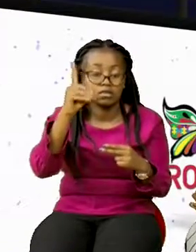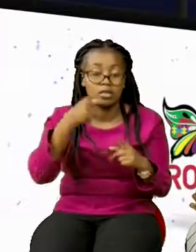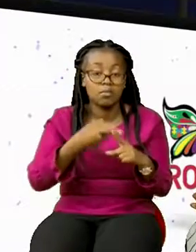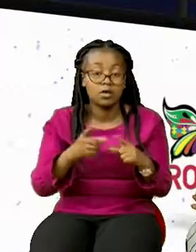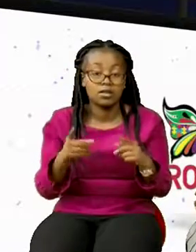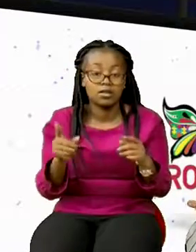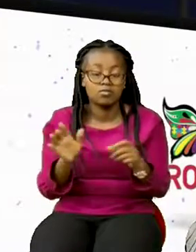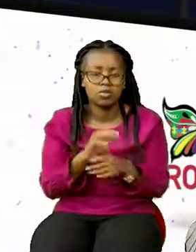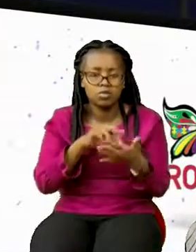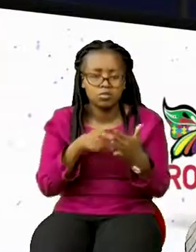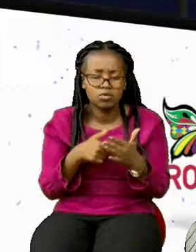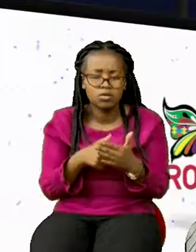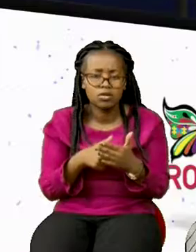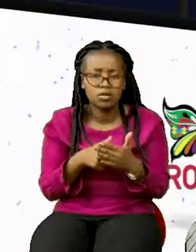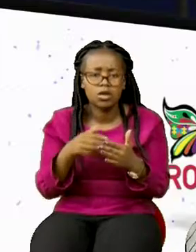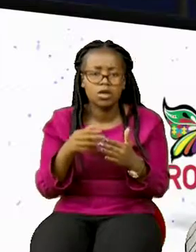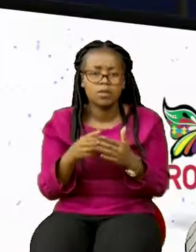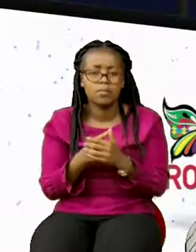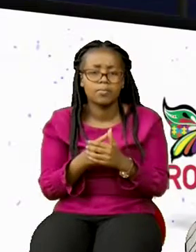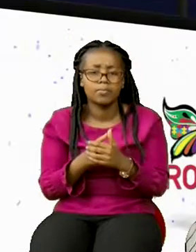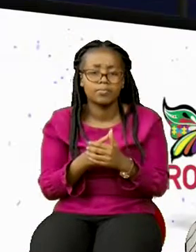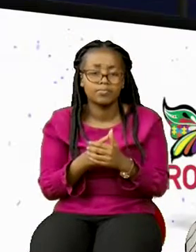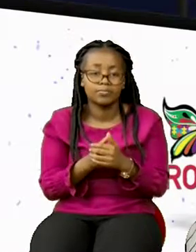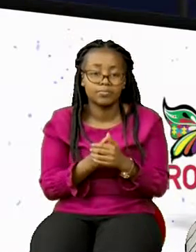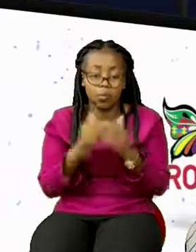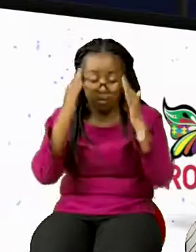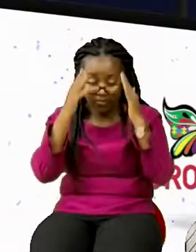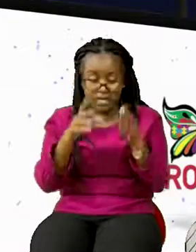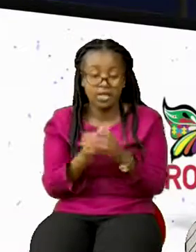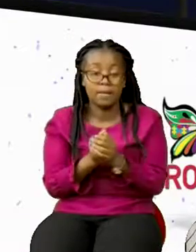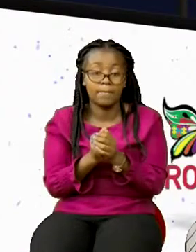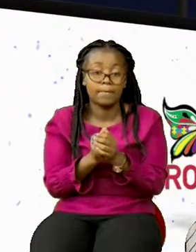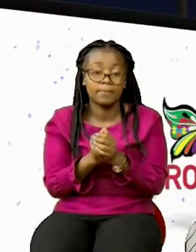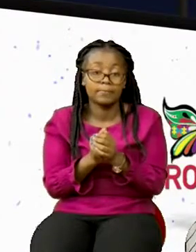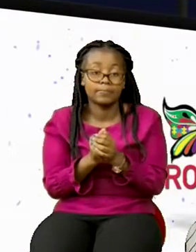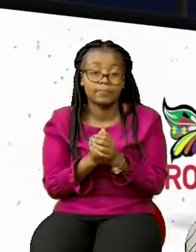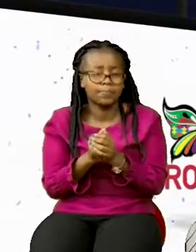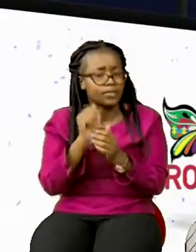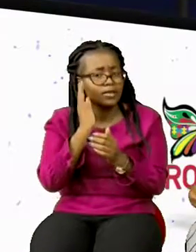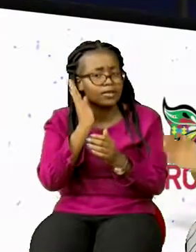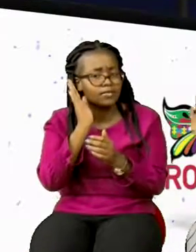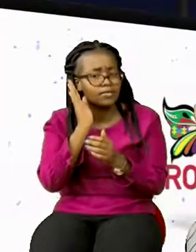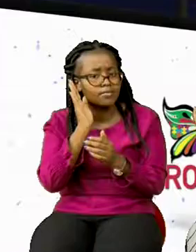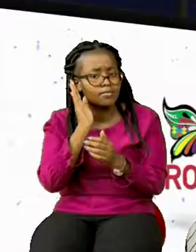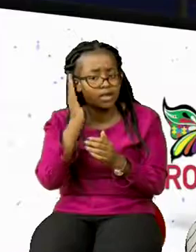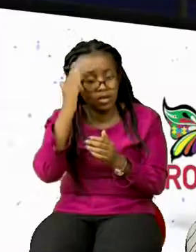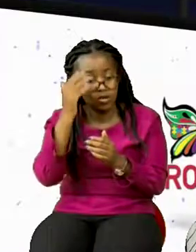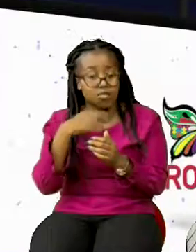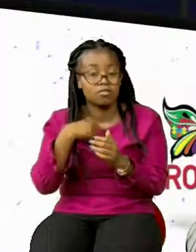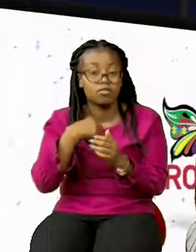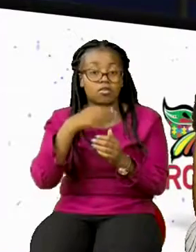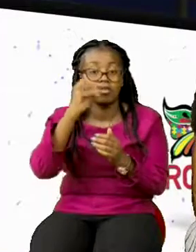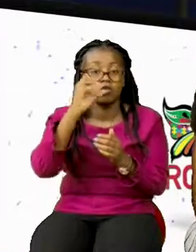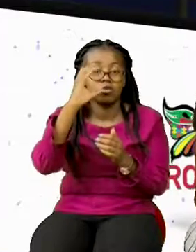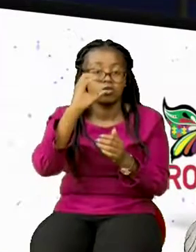in full, that means obsessive compulsive disorder. Have you ever, I know I have OCD, but it's